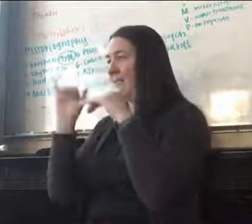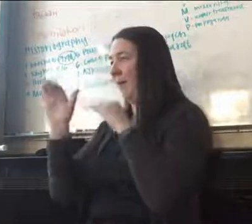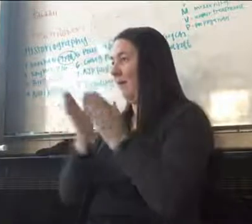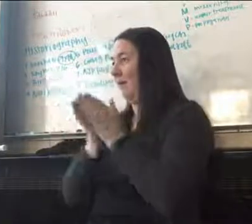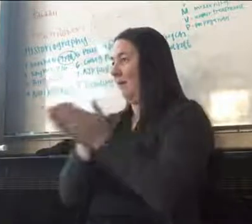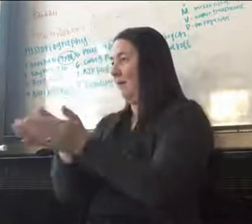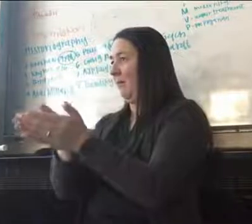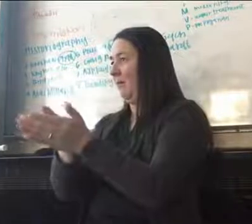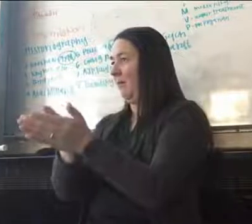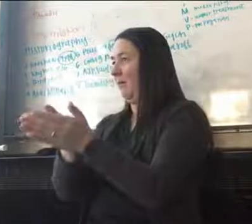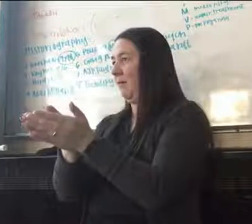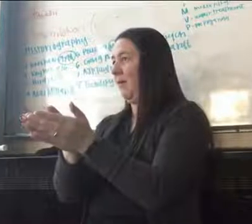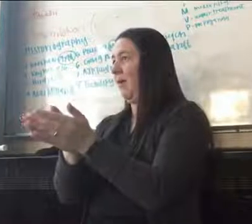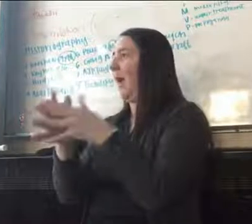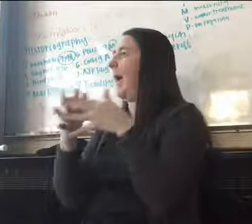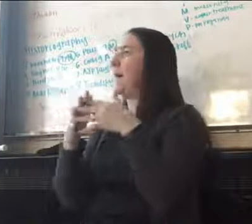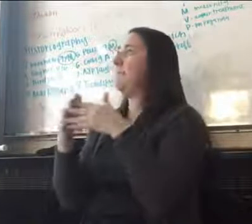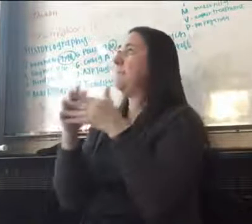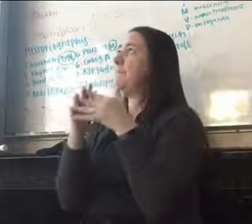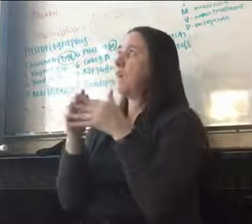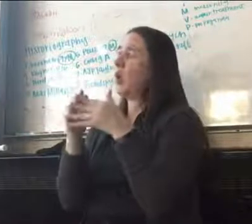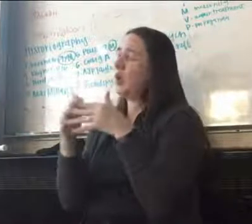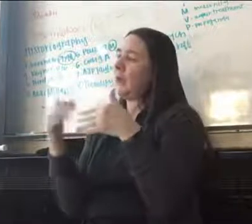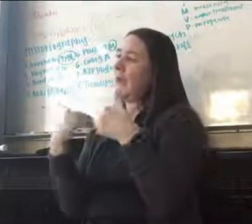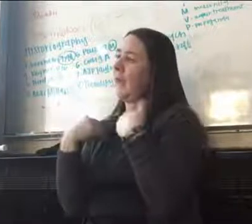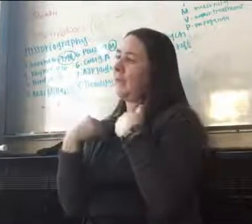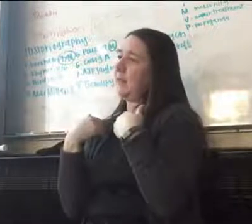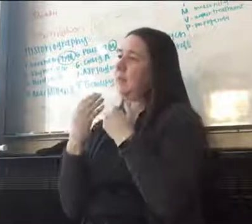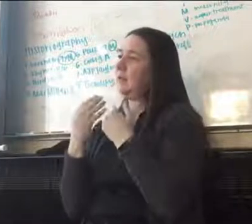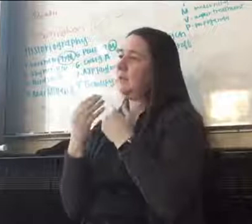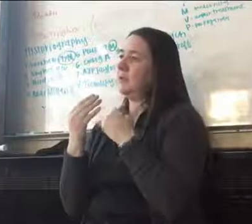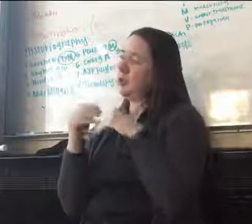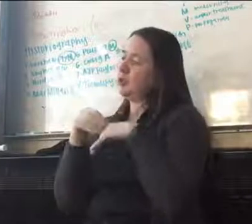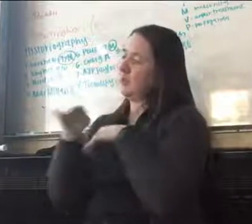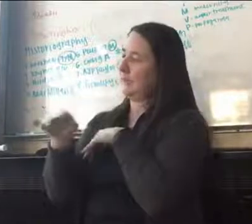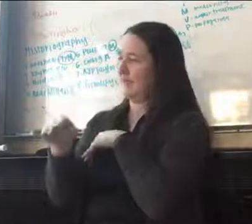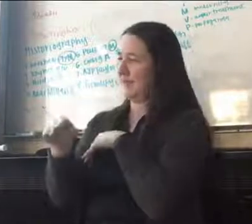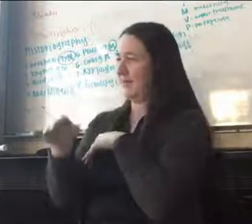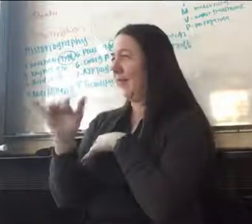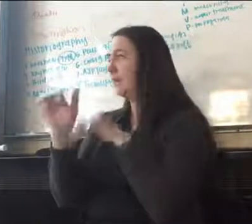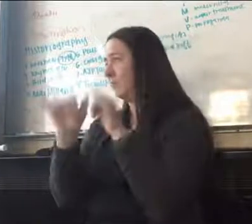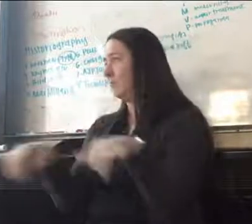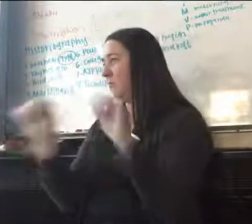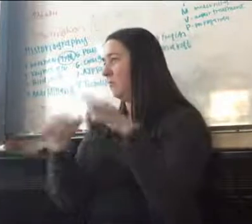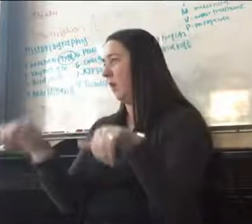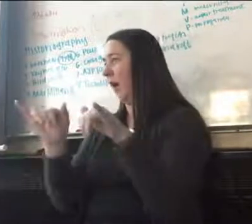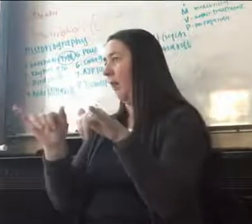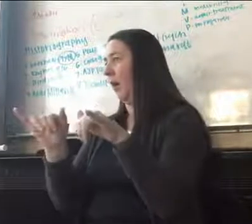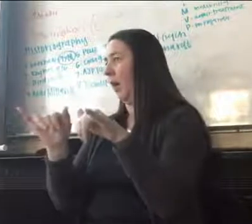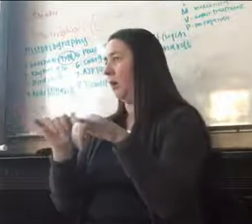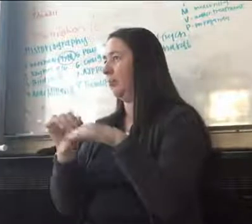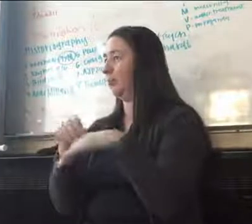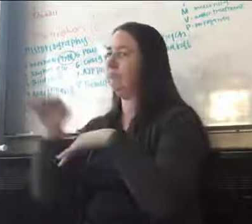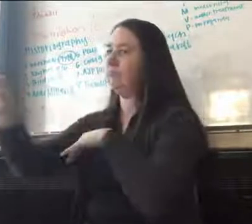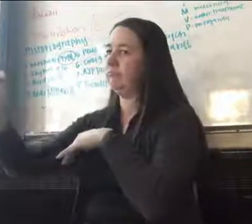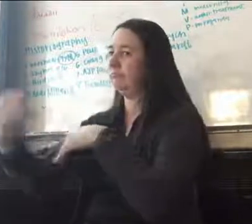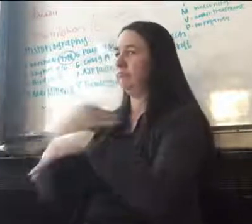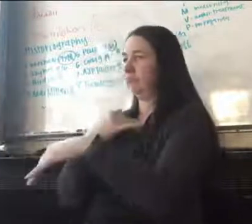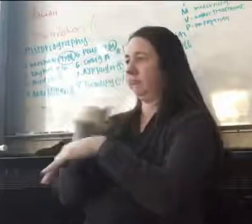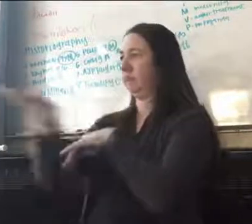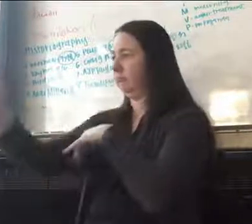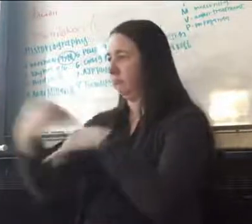Lusitania, America had done some shipments, which is really common. People will ship things back and forth in cargo holds during this time, think the